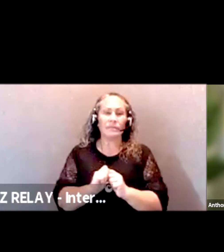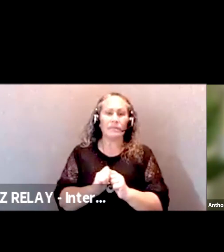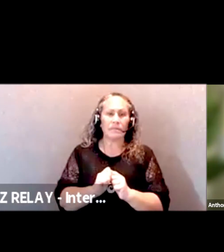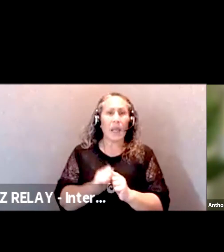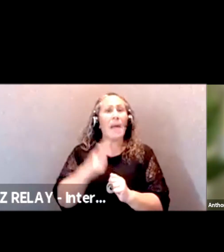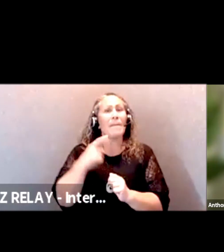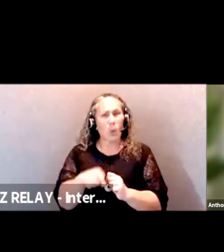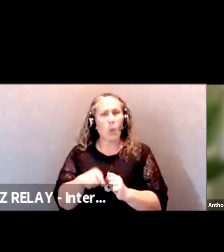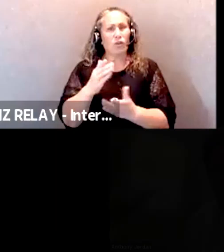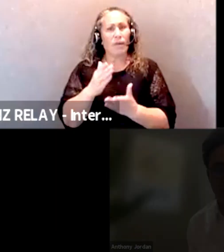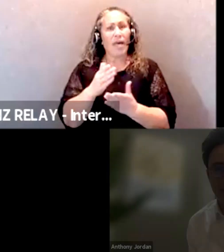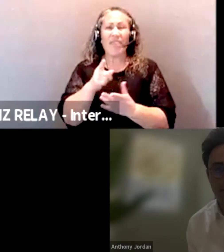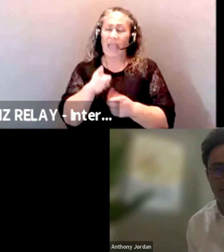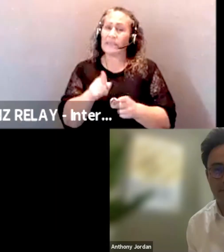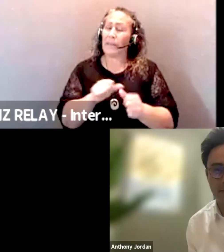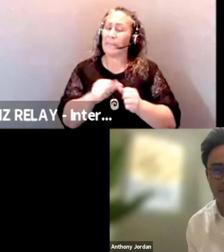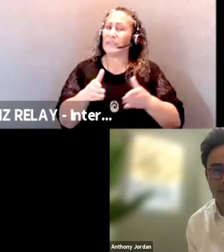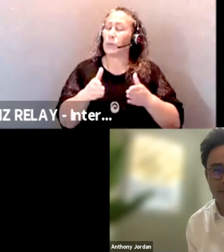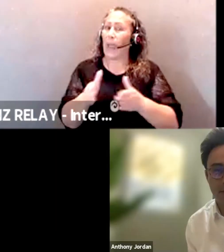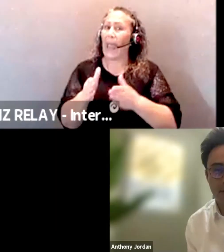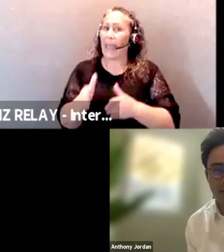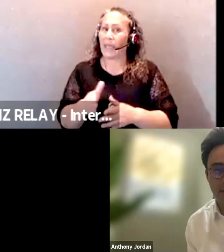the best thing,